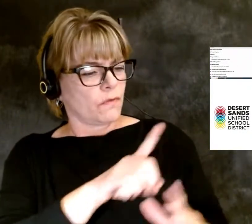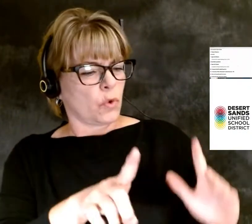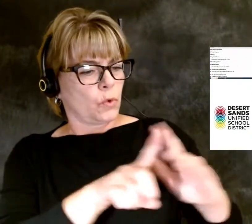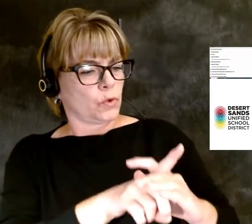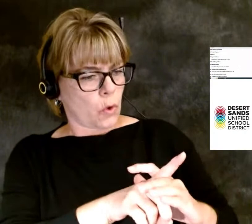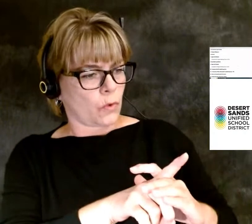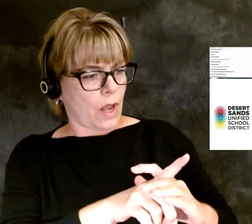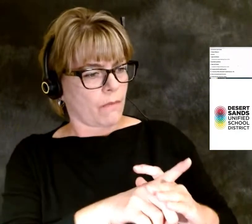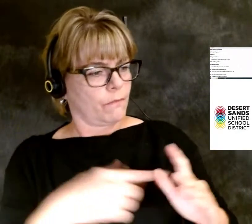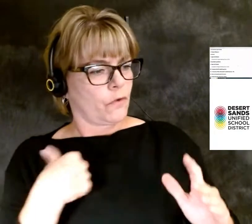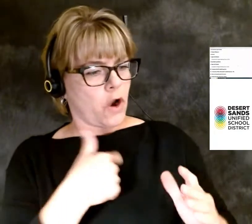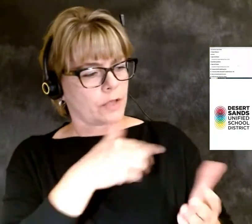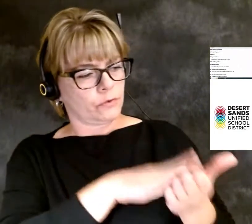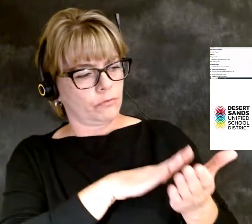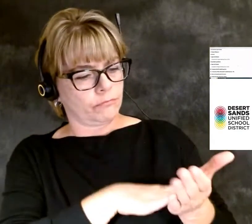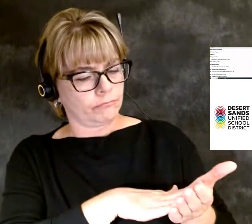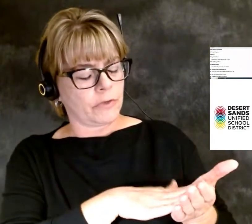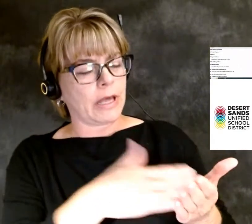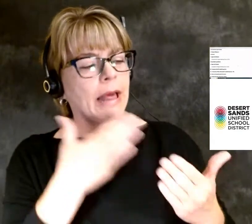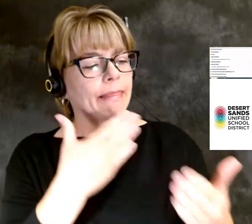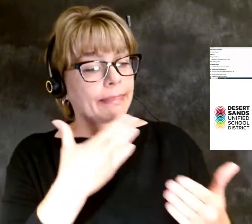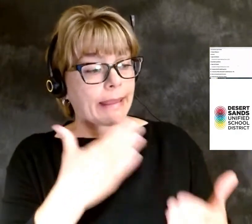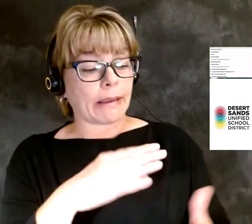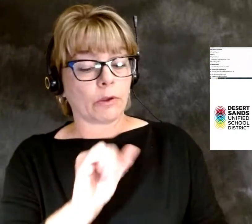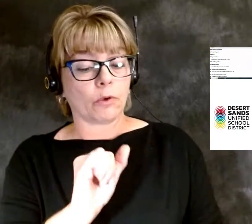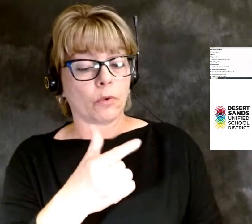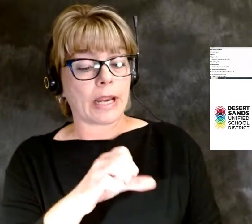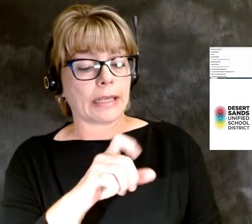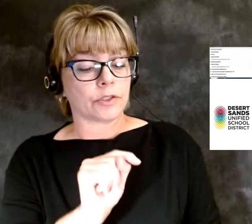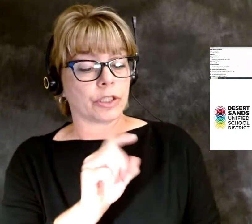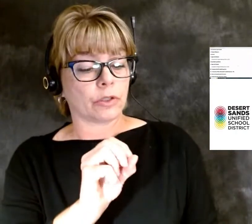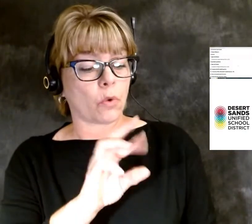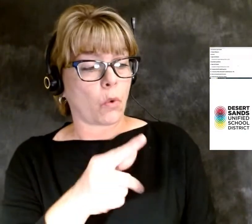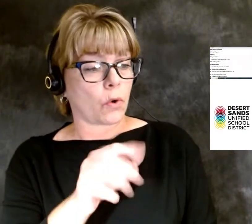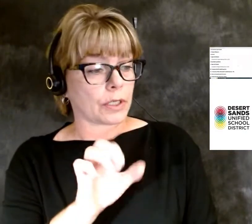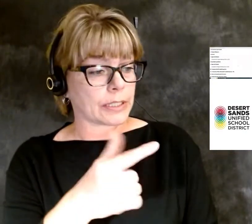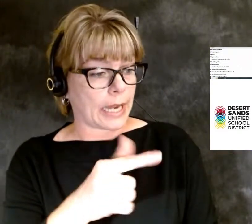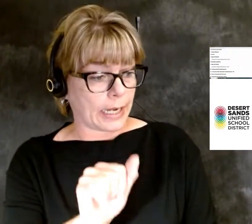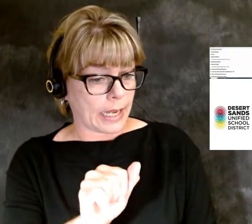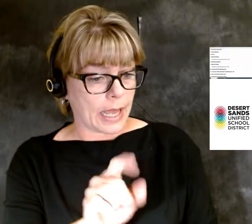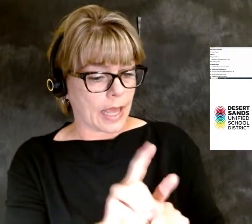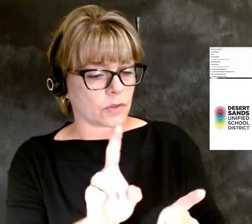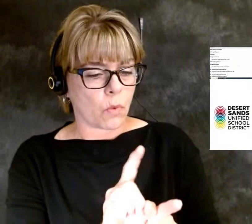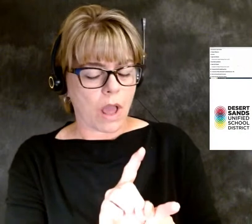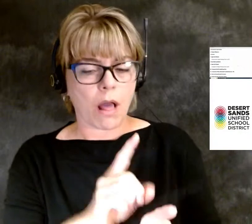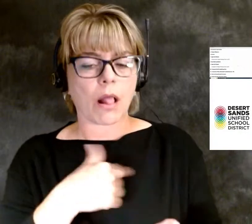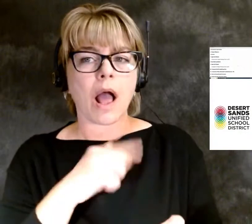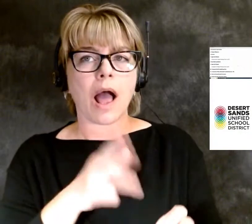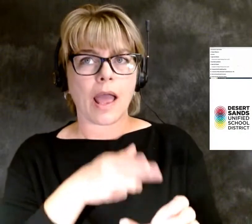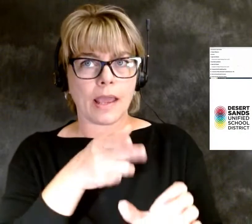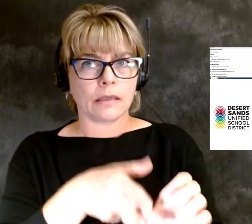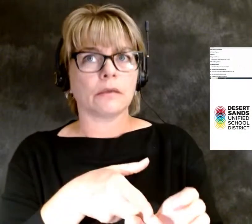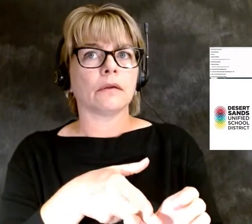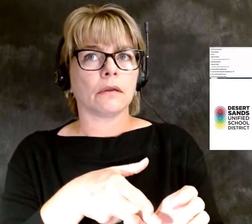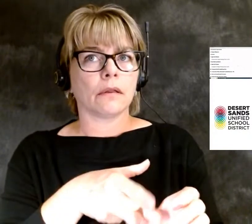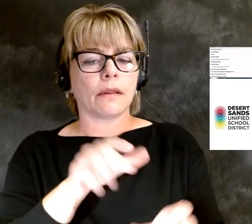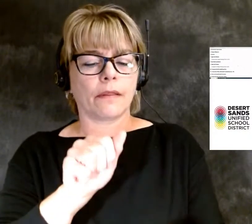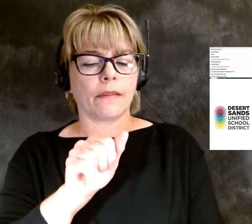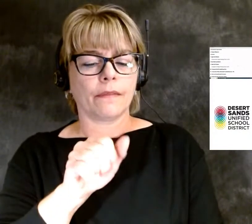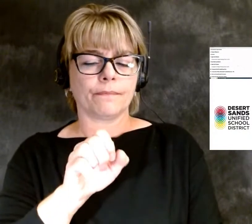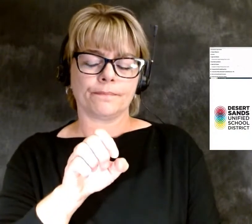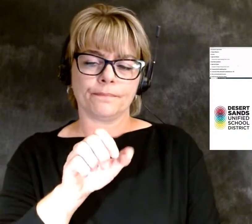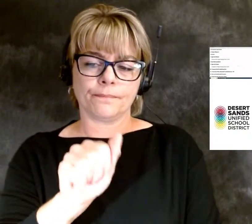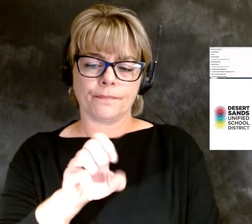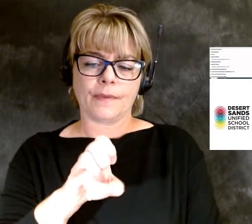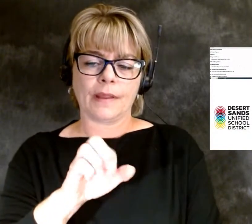and thank you to Agent Ortega as well. I attended the Earhart fifth grade IB exhibition, which is always a